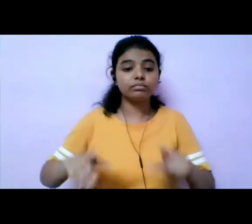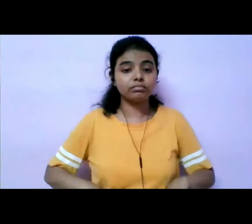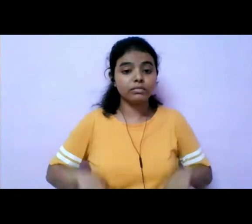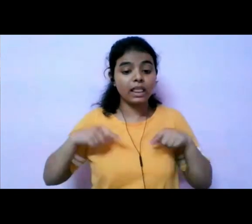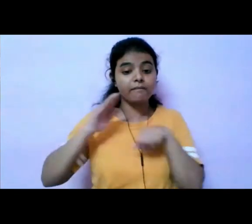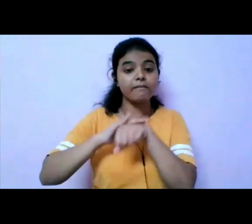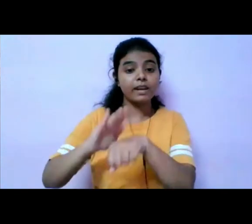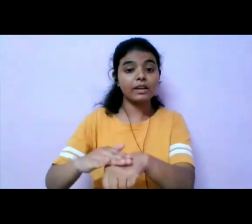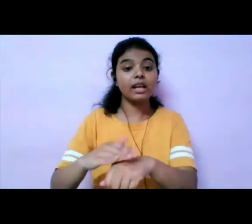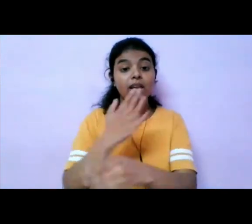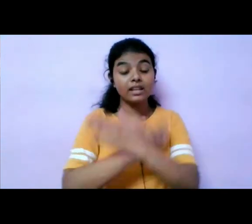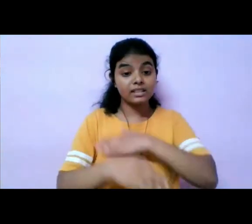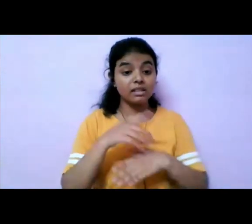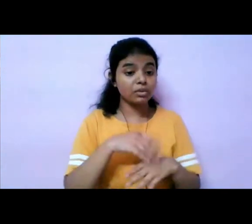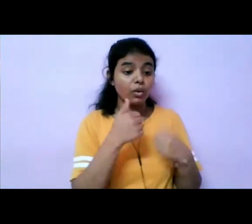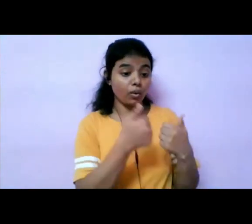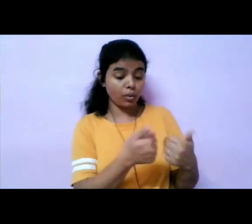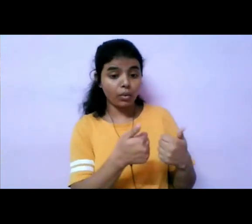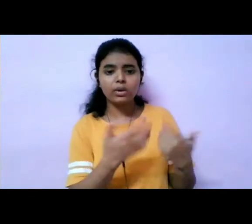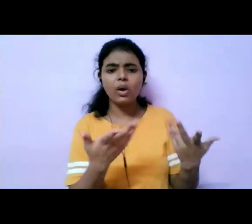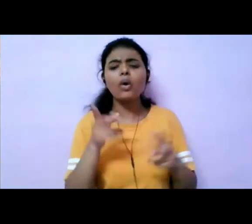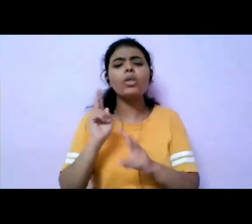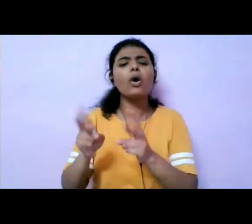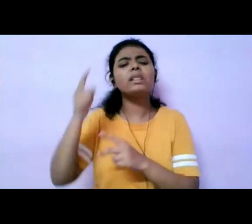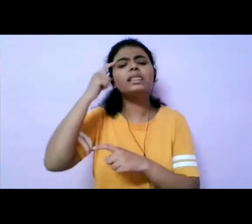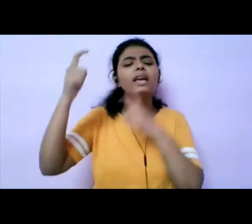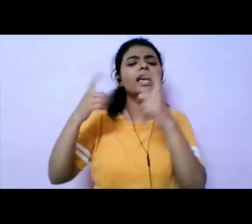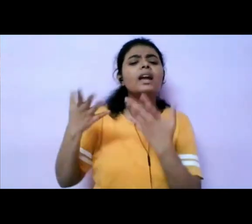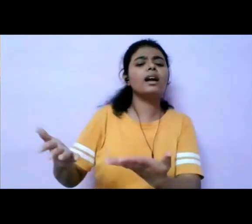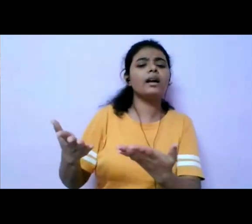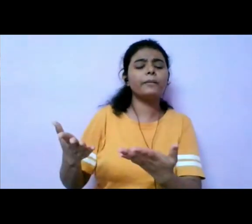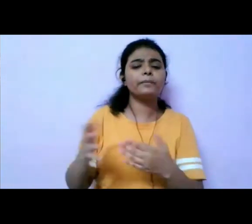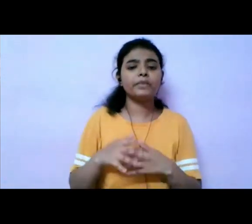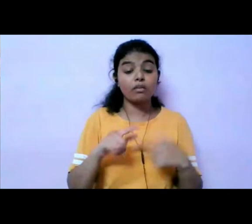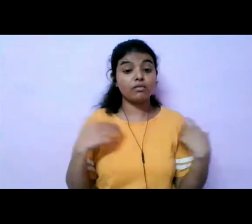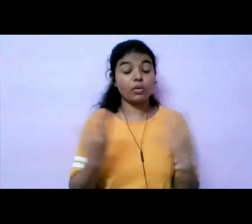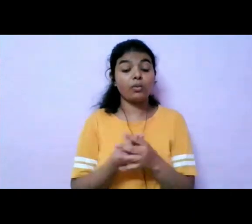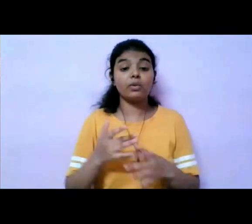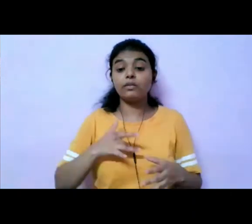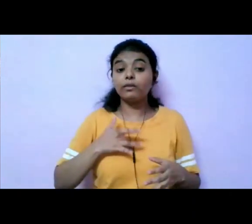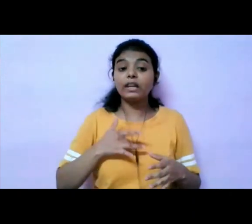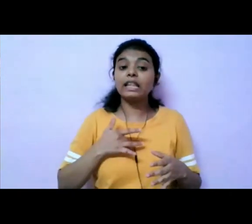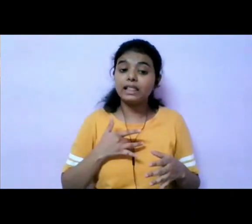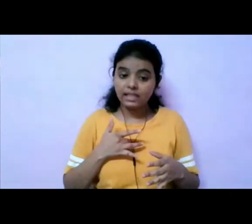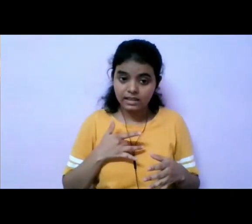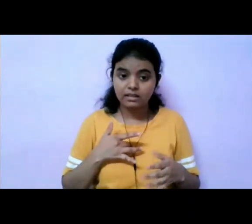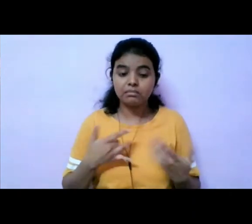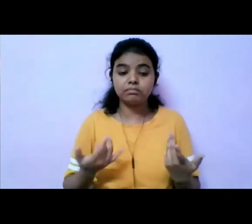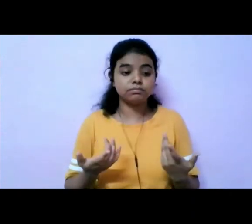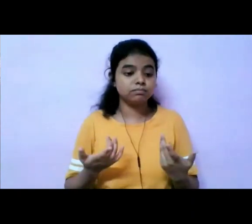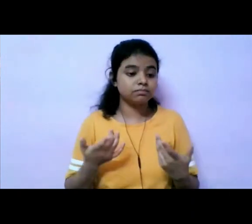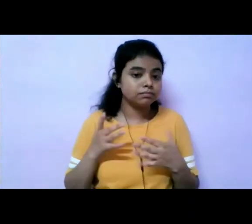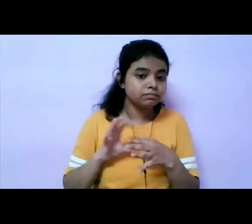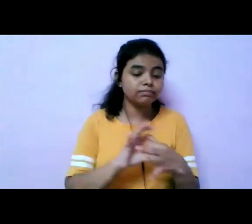of disability both inconveniences normal thinking, and because we feel always the implicit demand